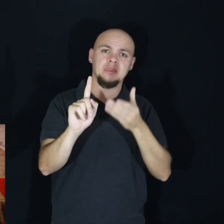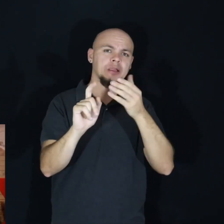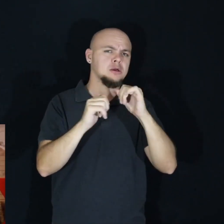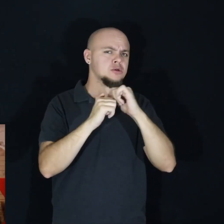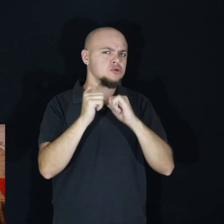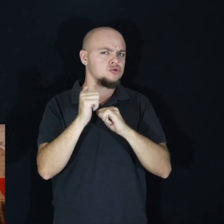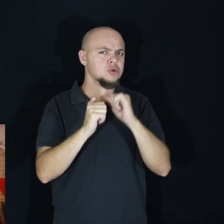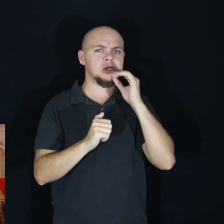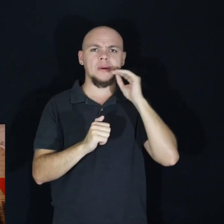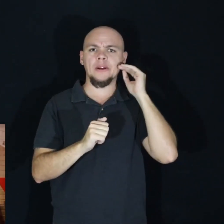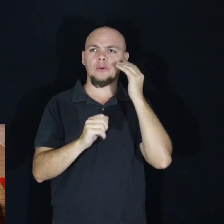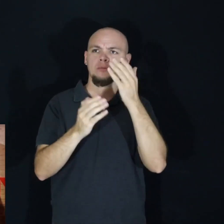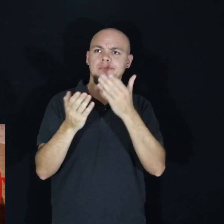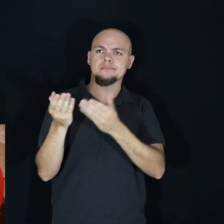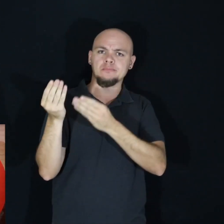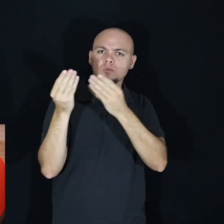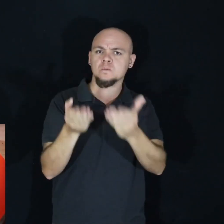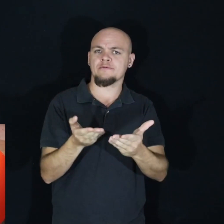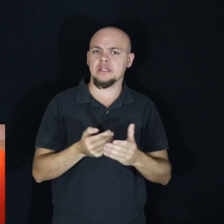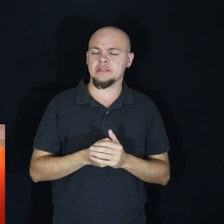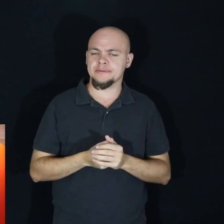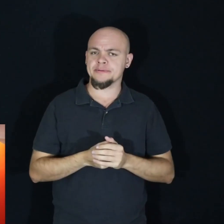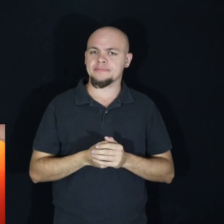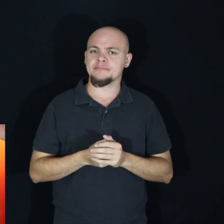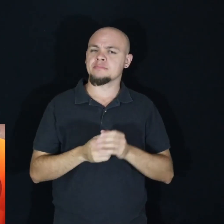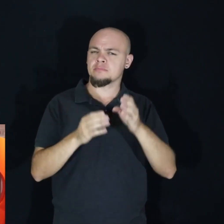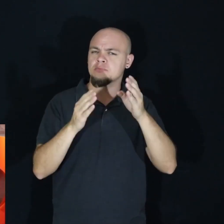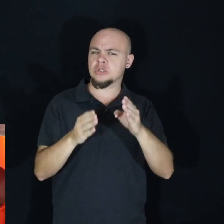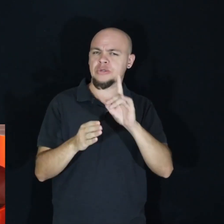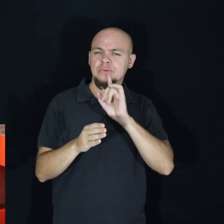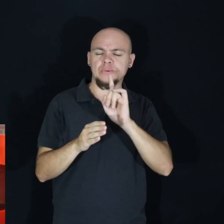structure at home. He is someone that is very